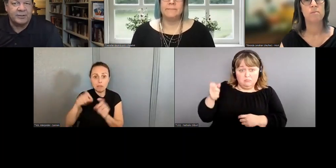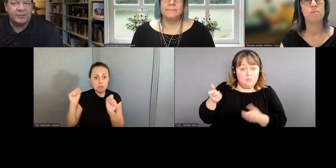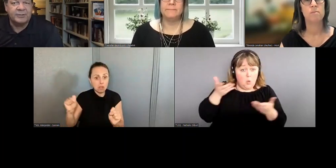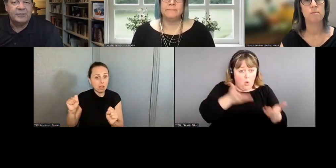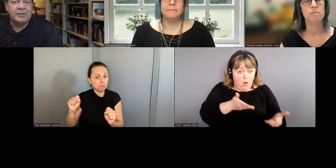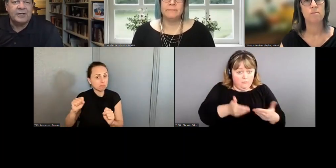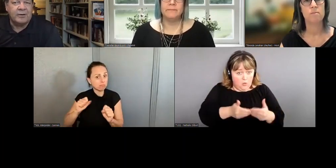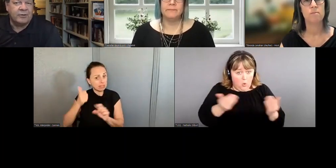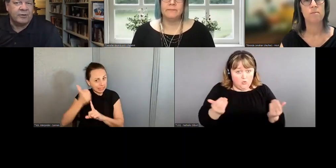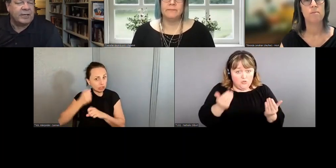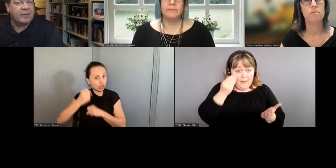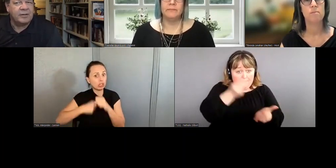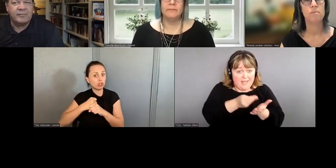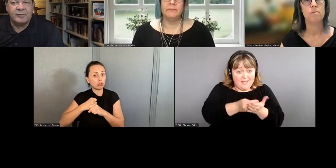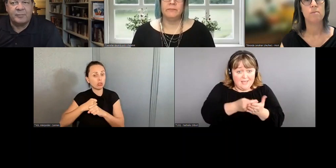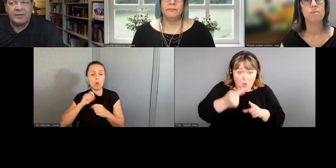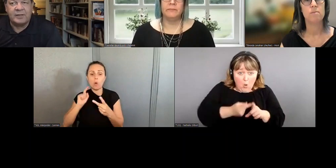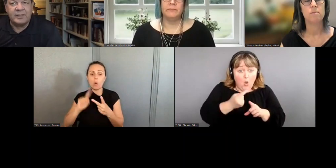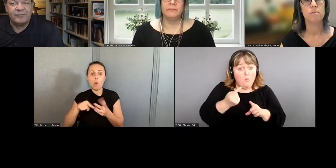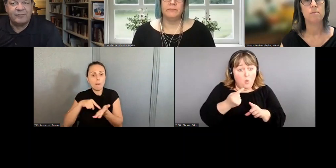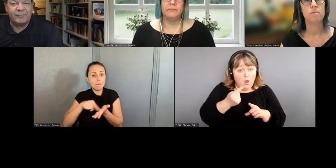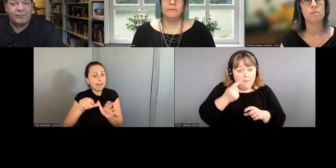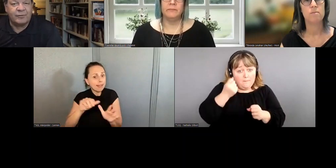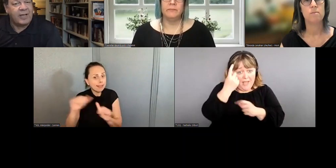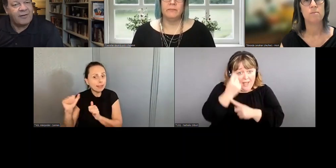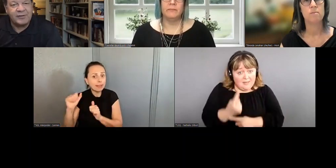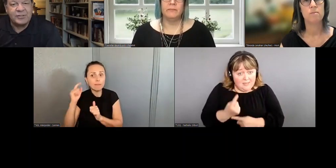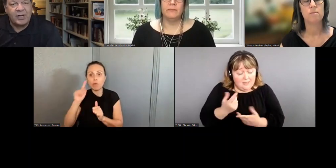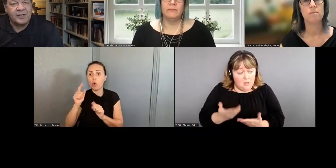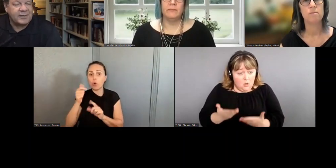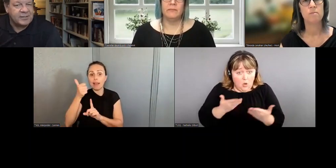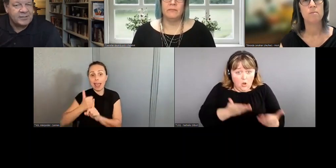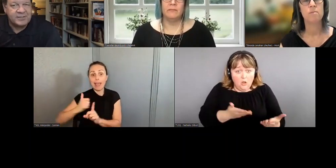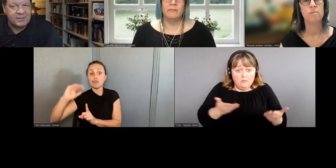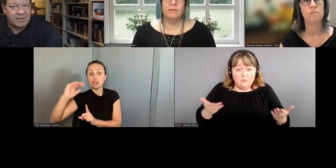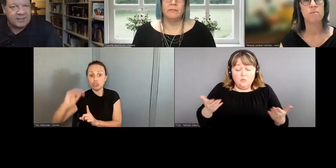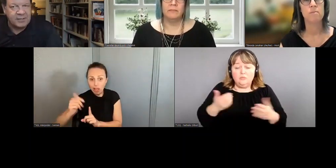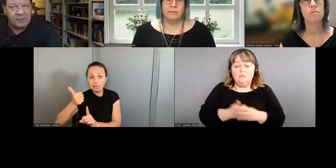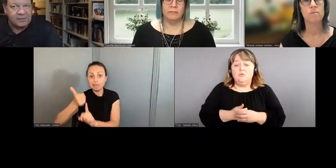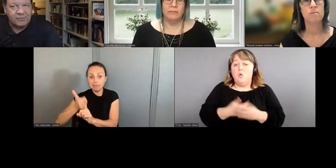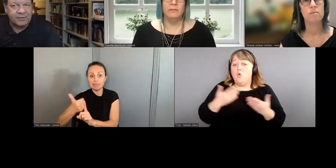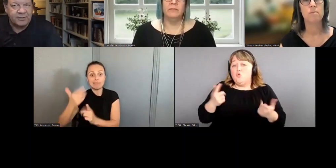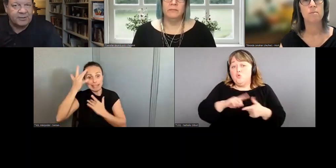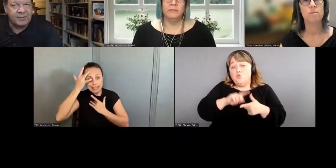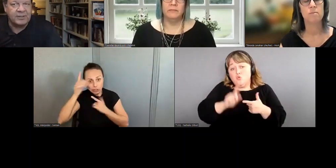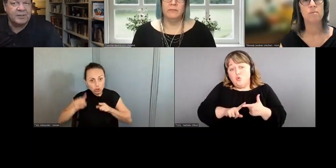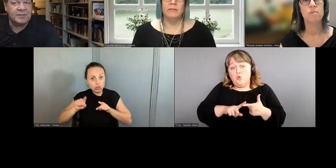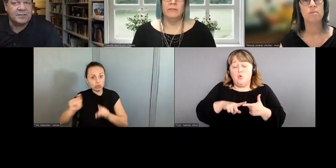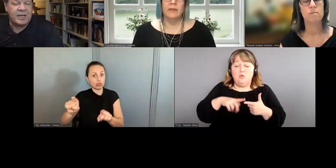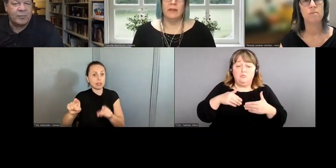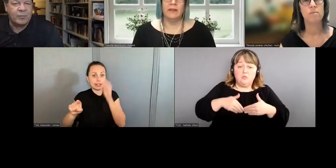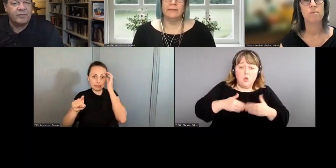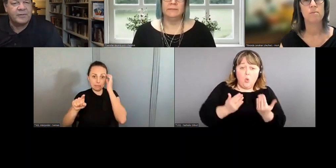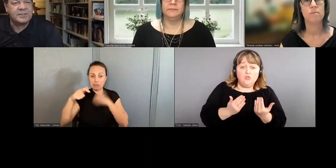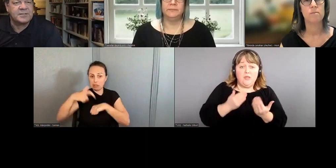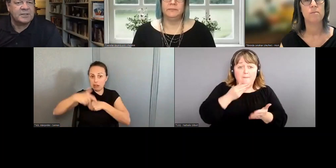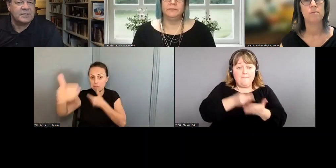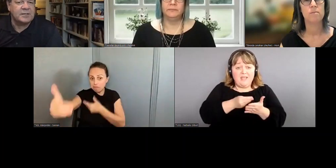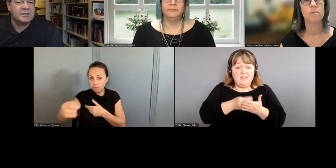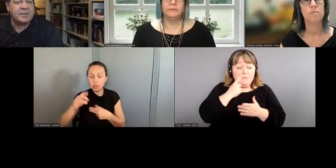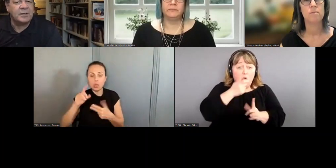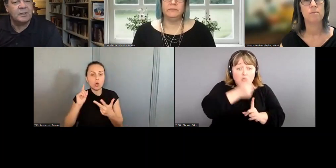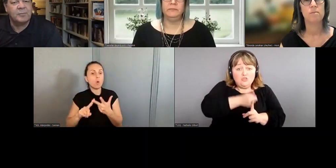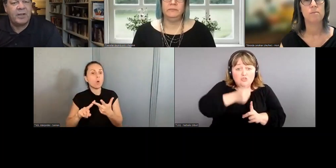year, or give a paid leave for every child that is ill during the time. Or if it's